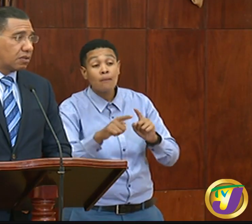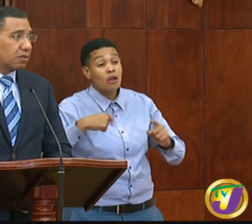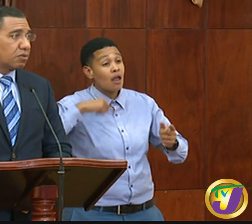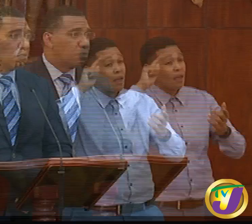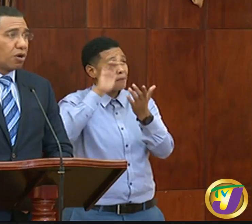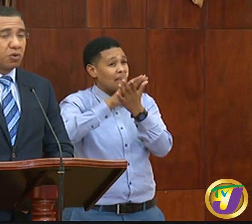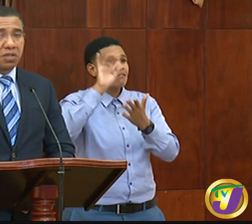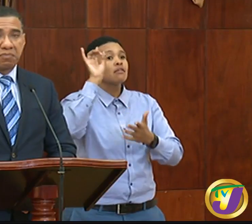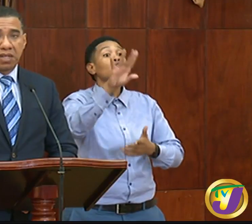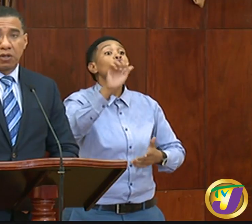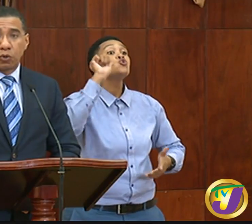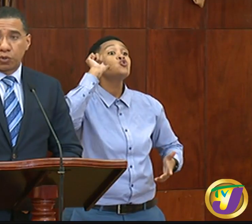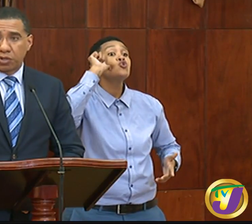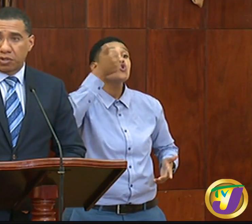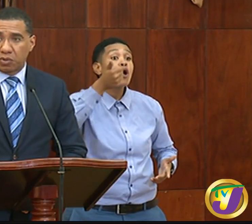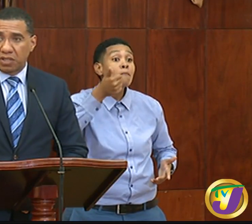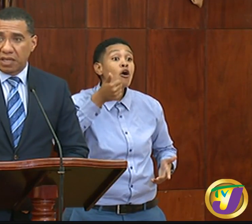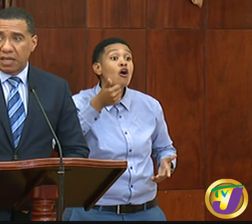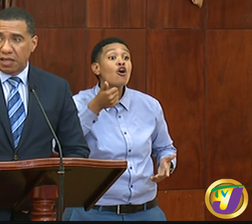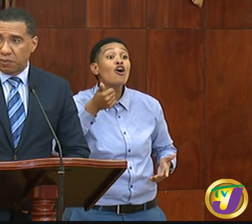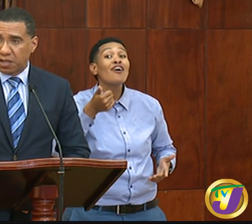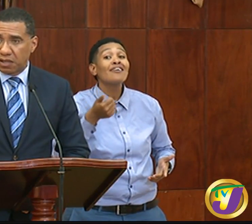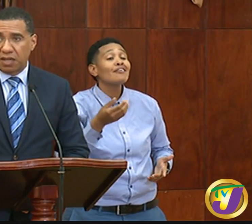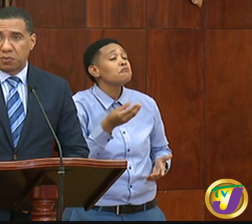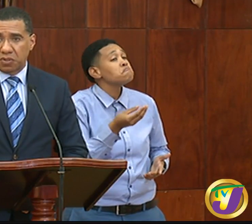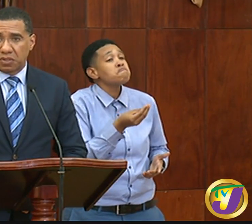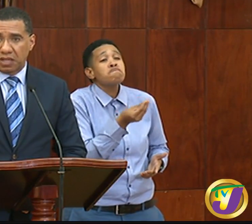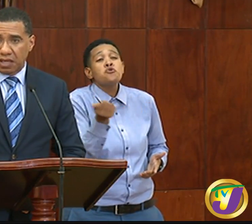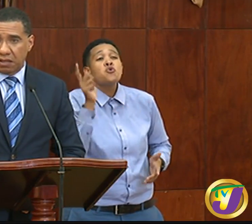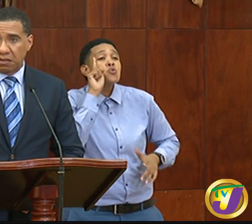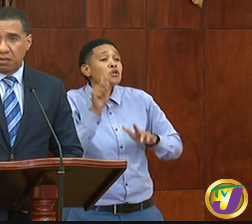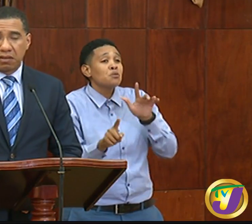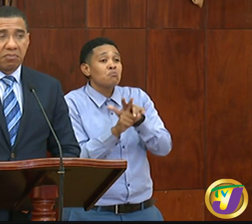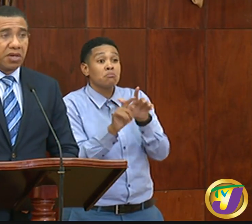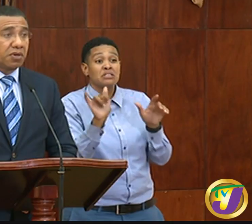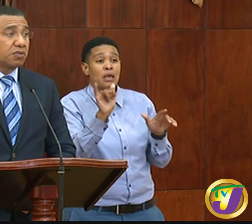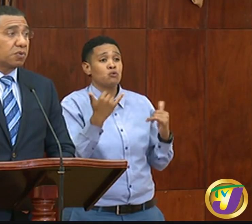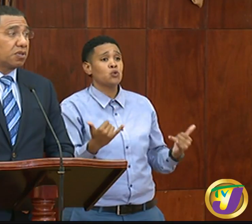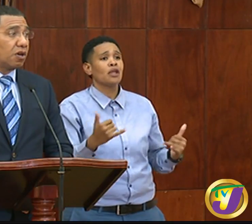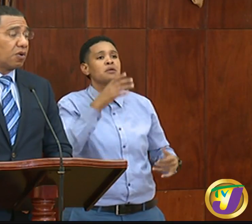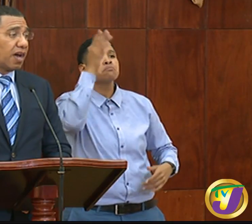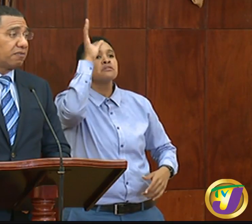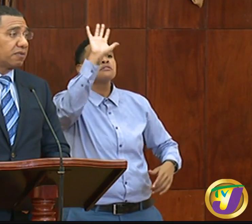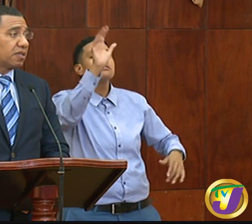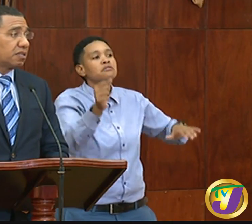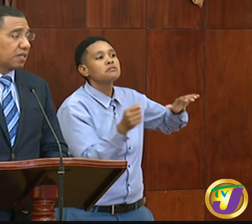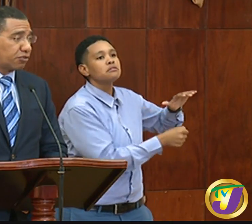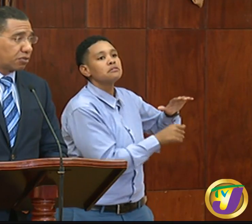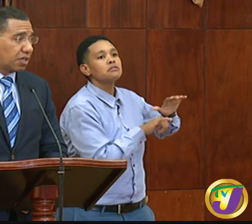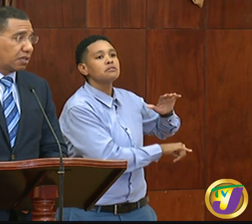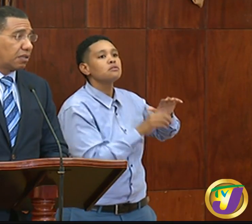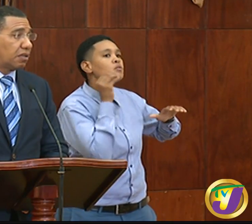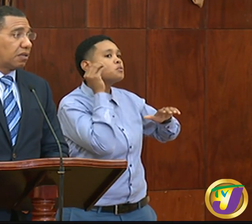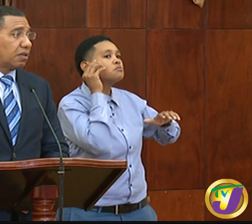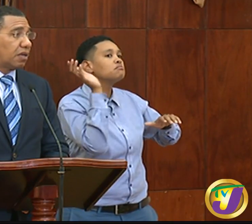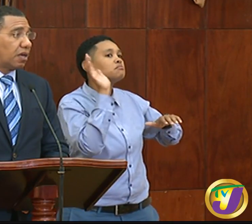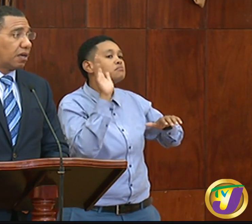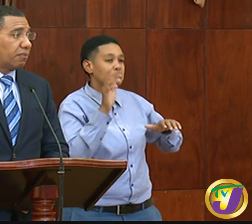notice. Tomorrow would have been a low turnout day anyway, as was today. Parents would now have